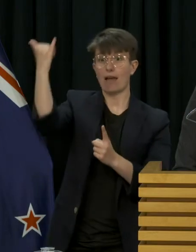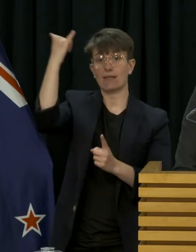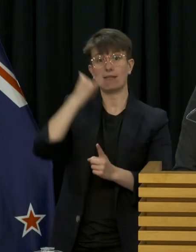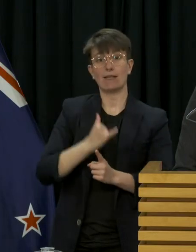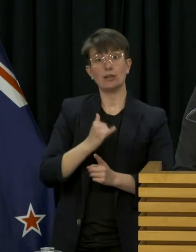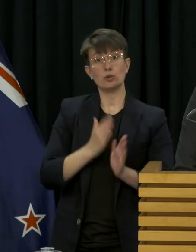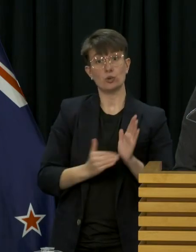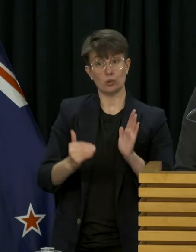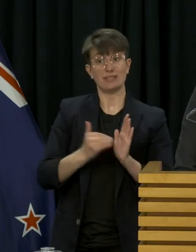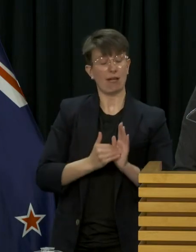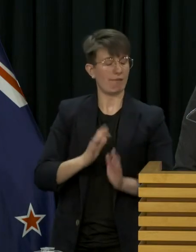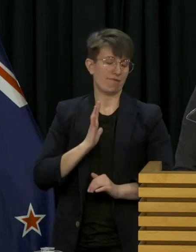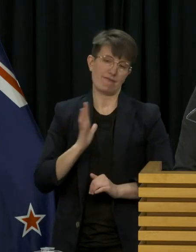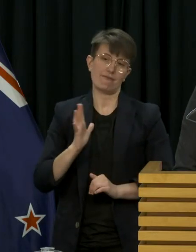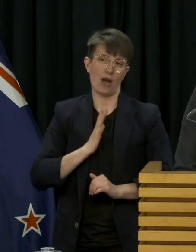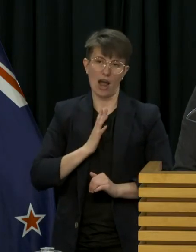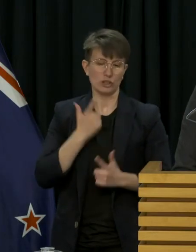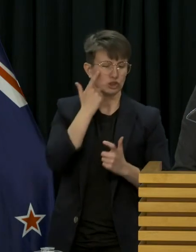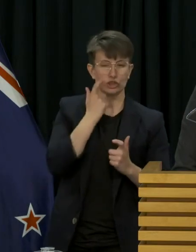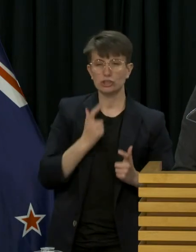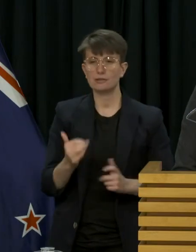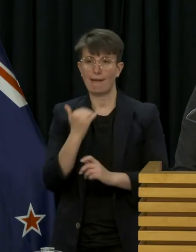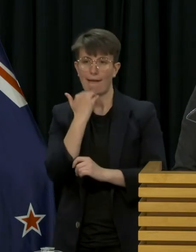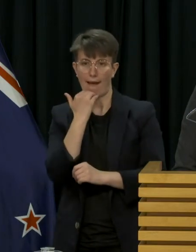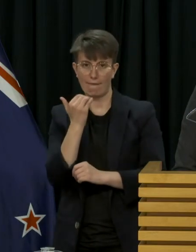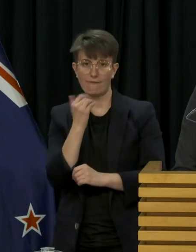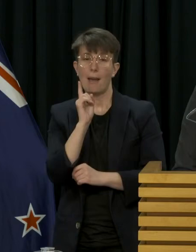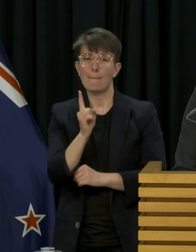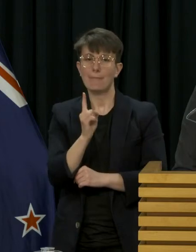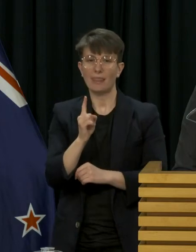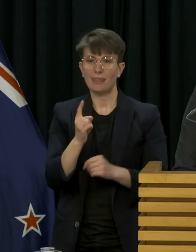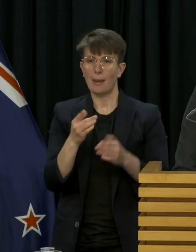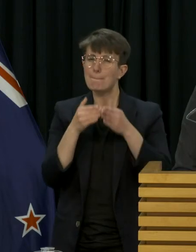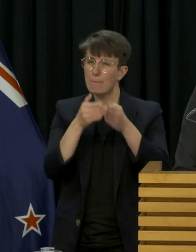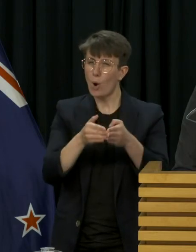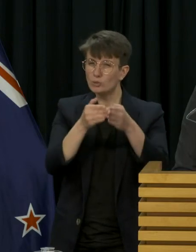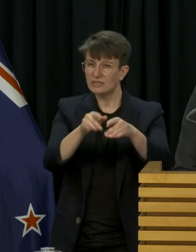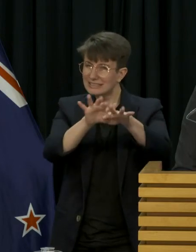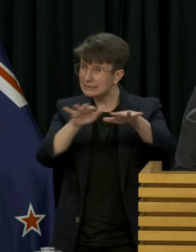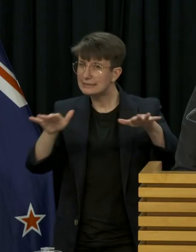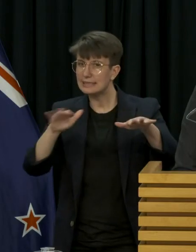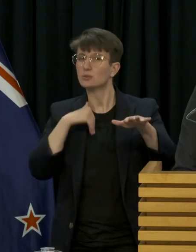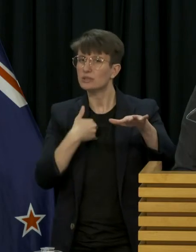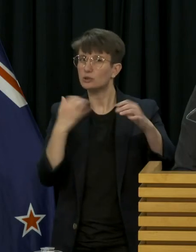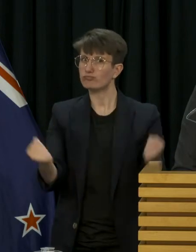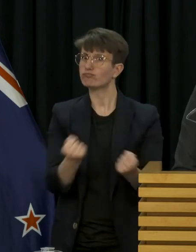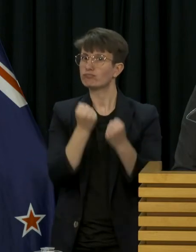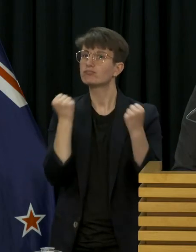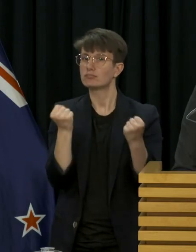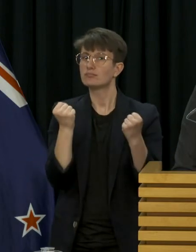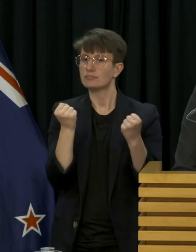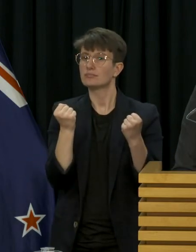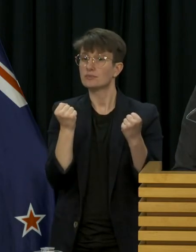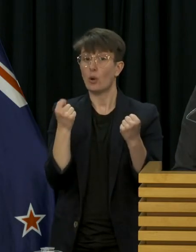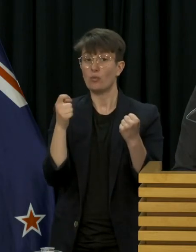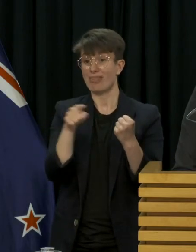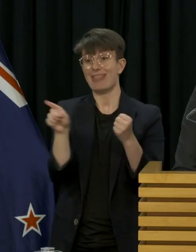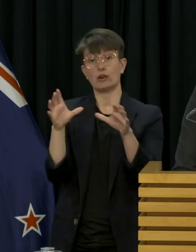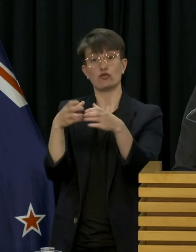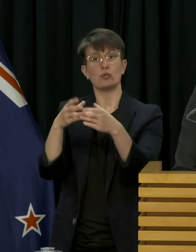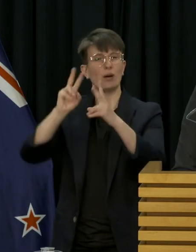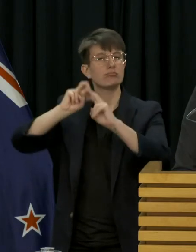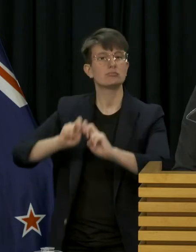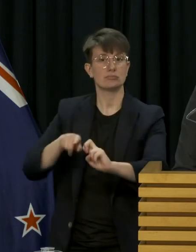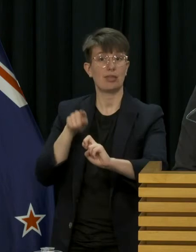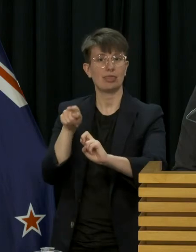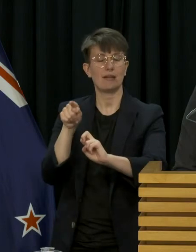but that maritime border has been incredibly important for us to shore up. So that's one of the issues they'll be looking at. Keep in mind, though, of course, it's not